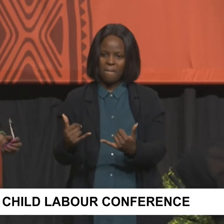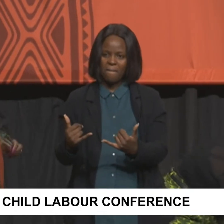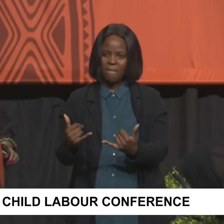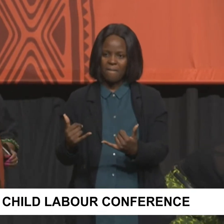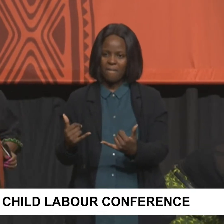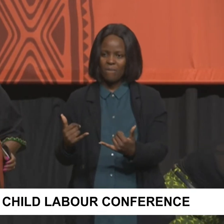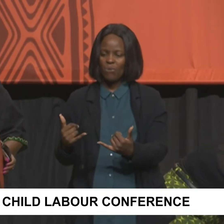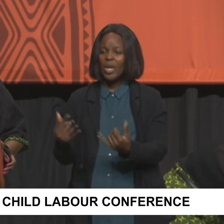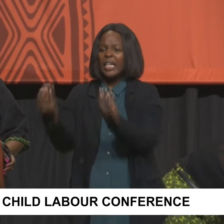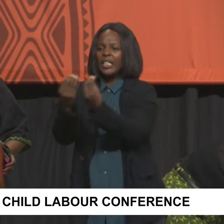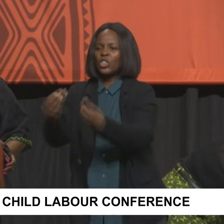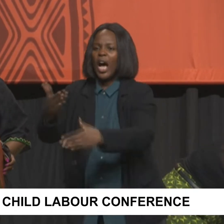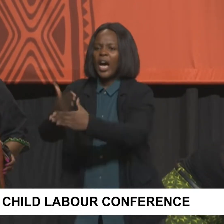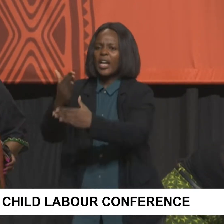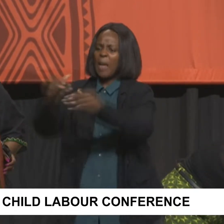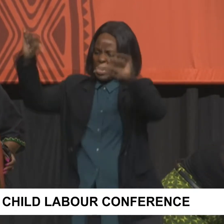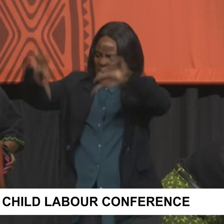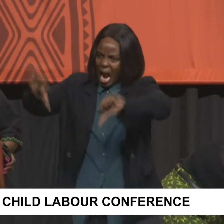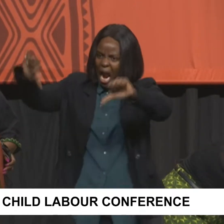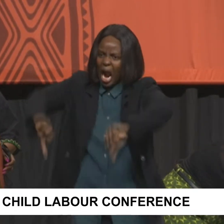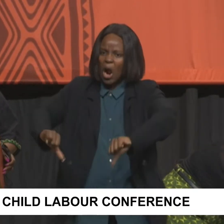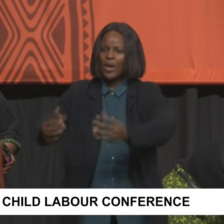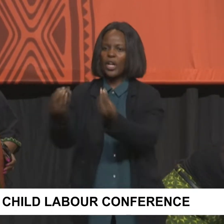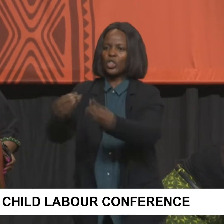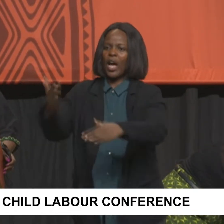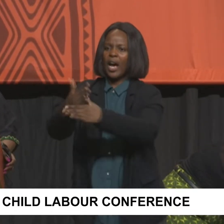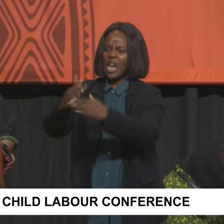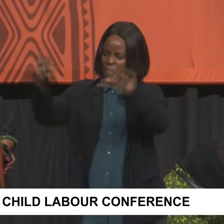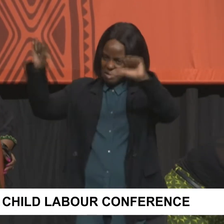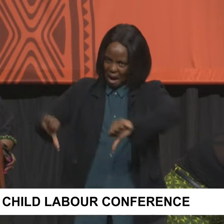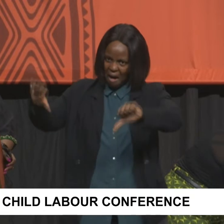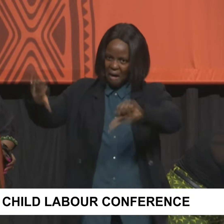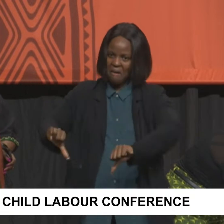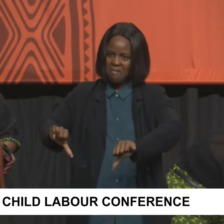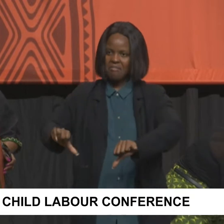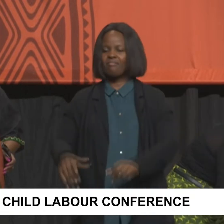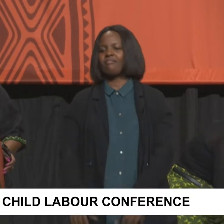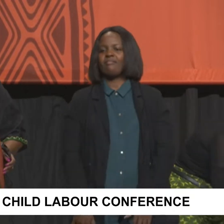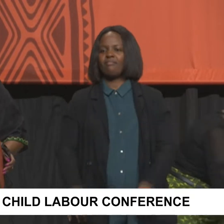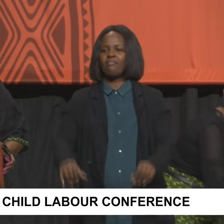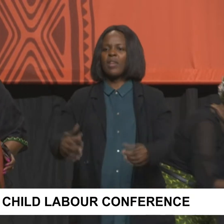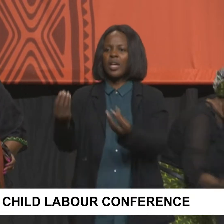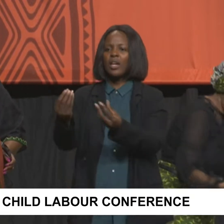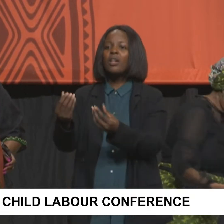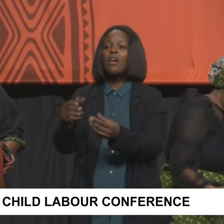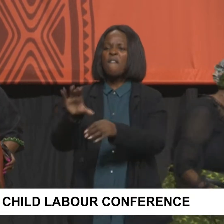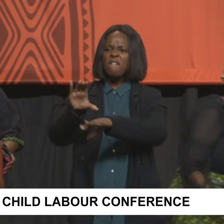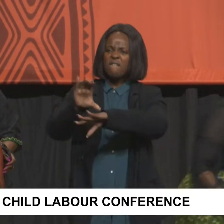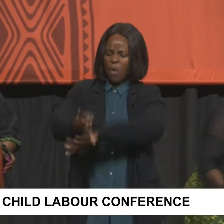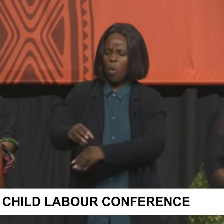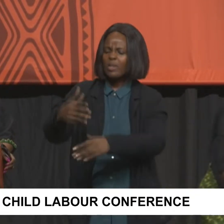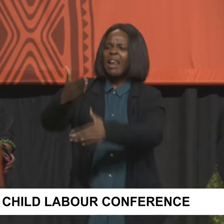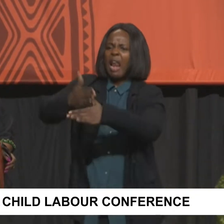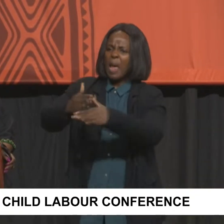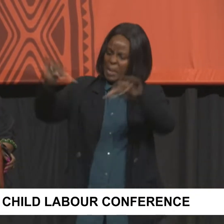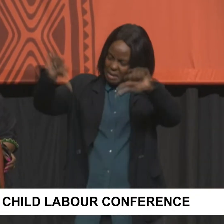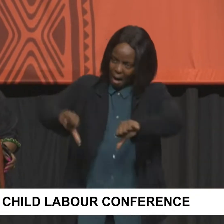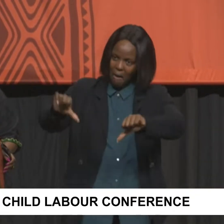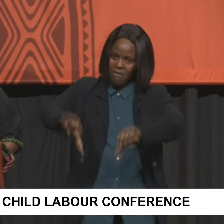Down with child labor, down. Down with child labor, down. Down with enforced labor,